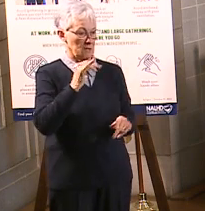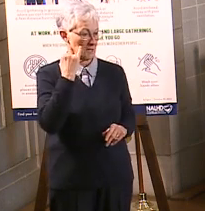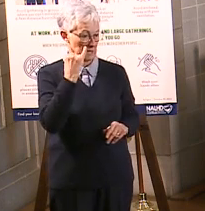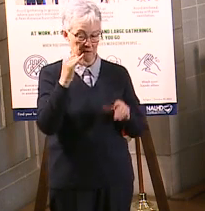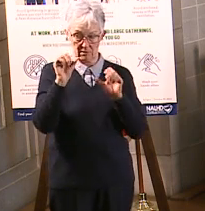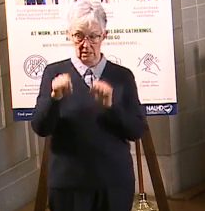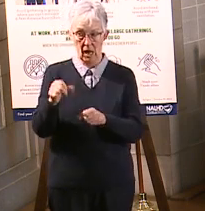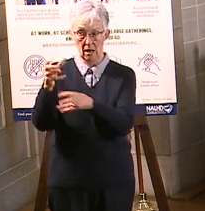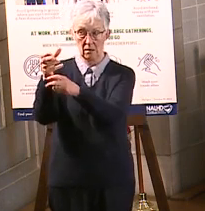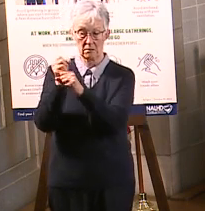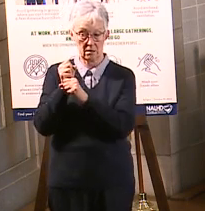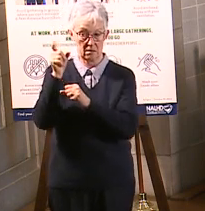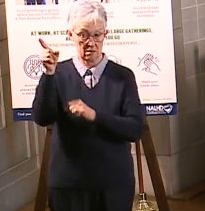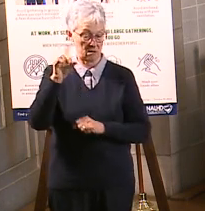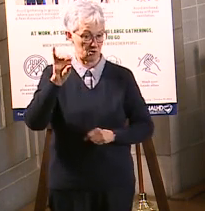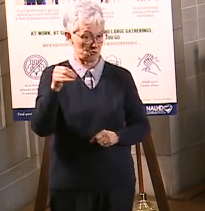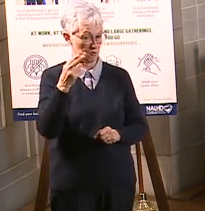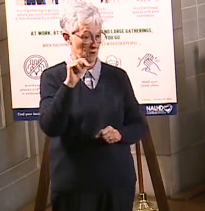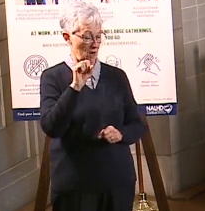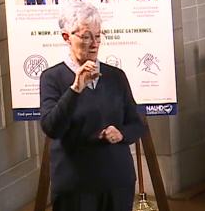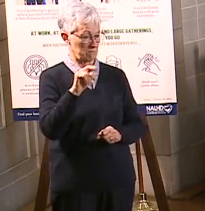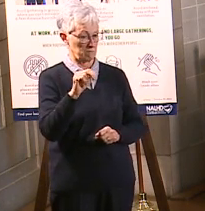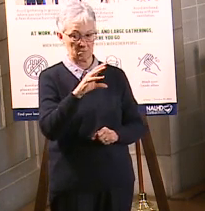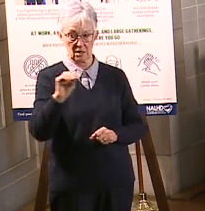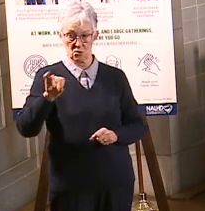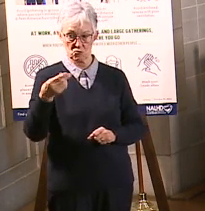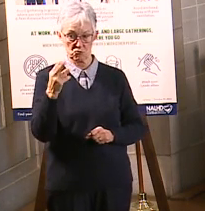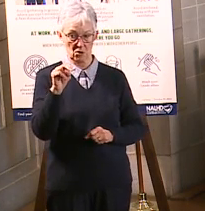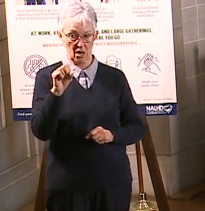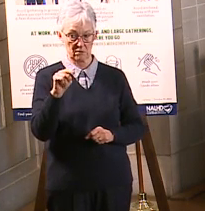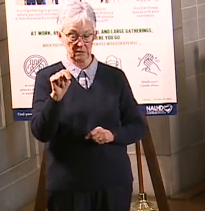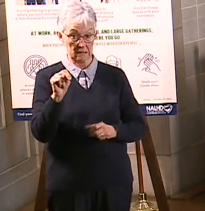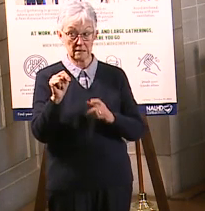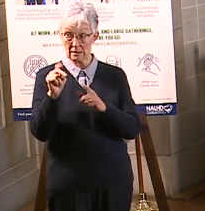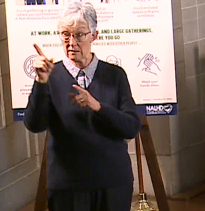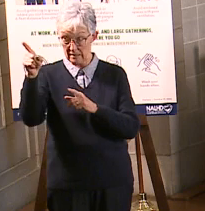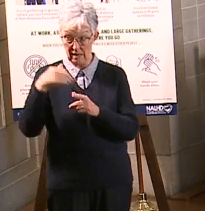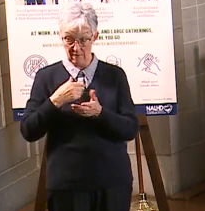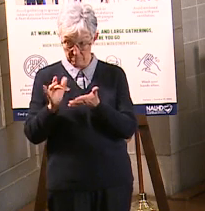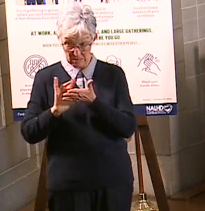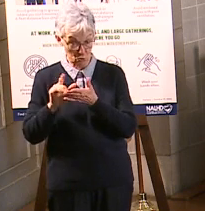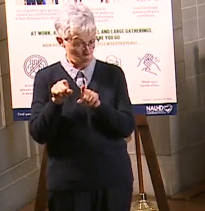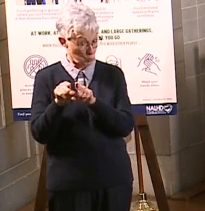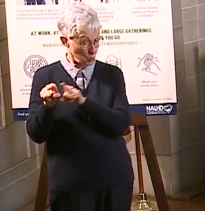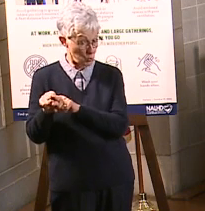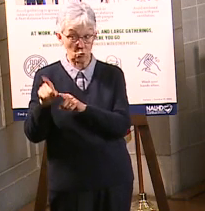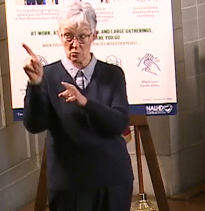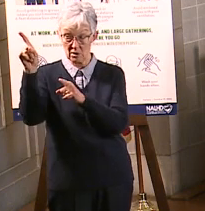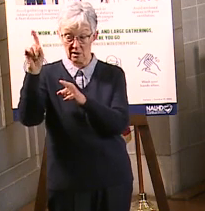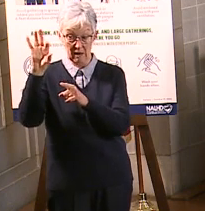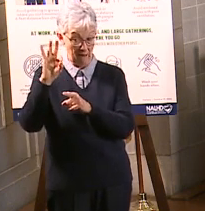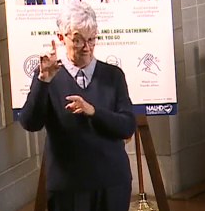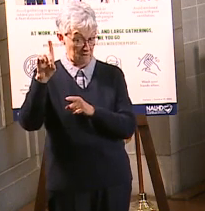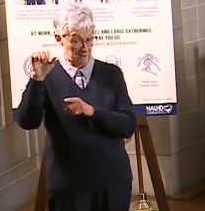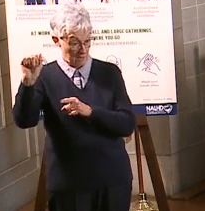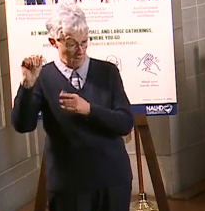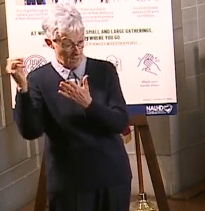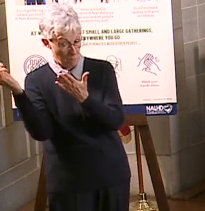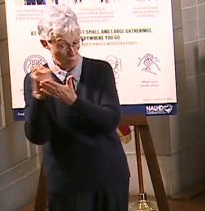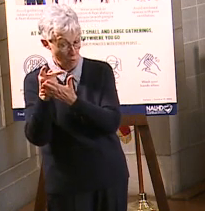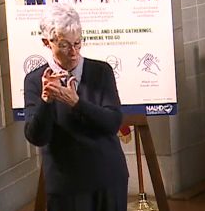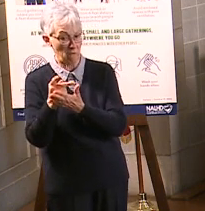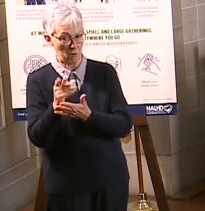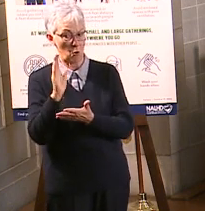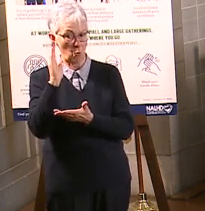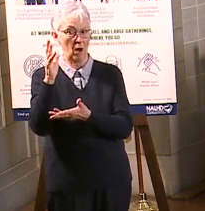the Johnson & Johnson, that will help out even more. So, we are thinking it's going to take, at least a few months here to be able to make sure we